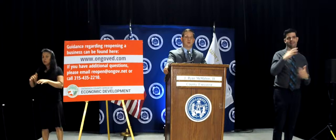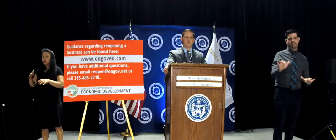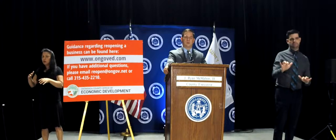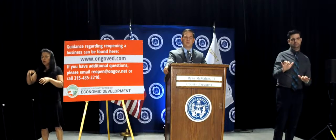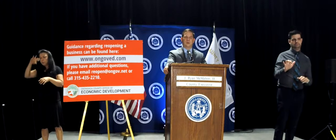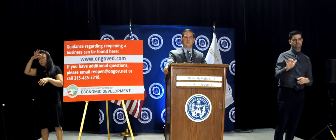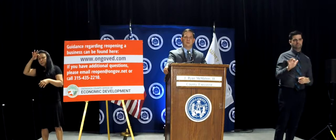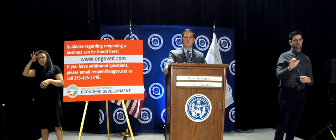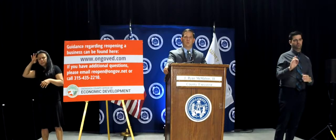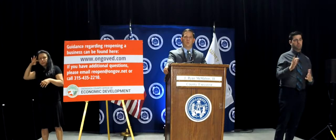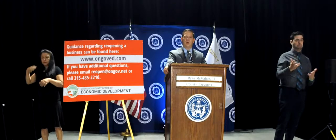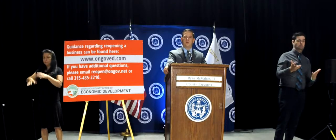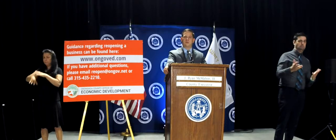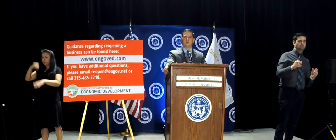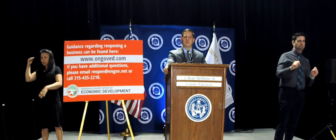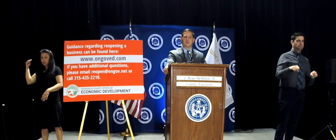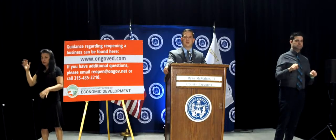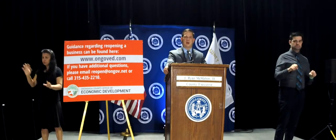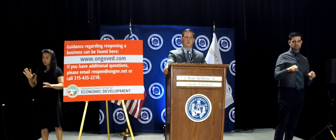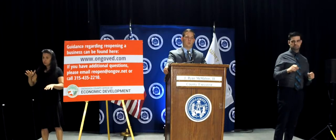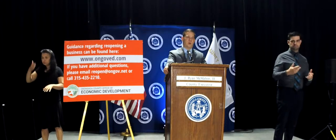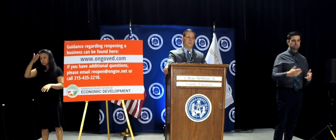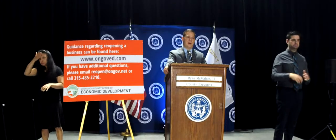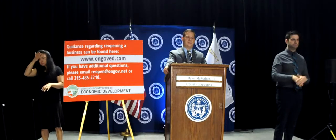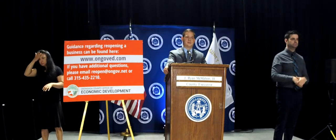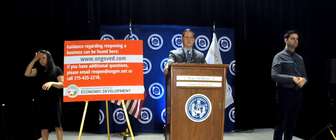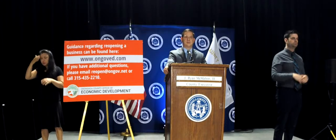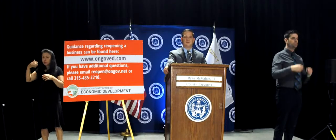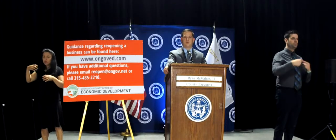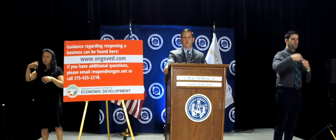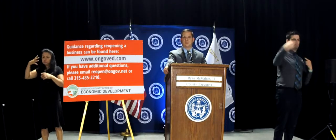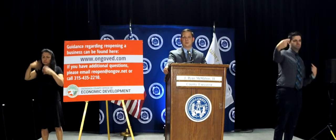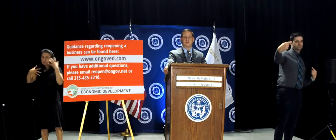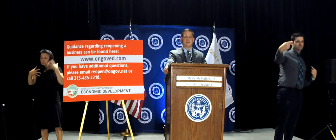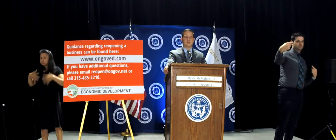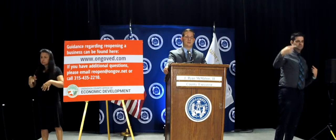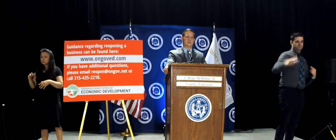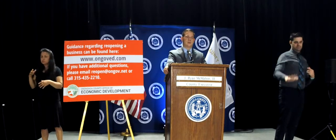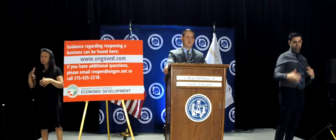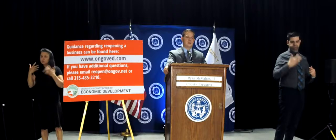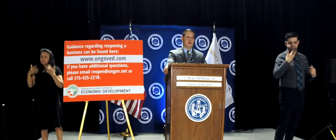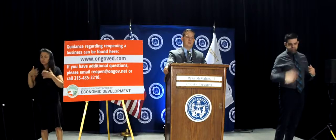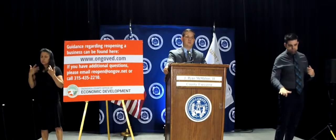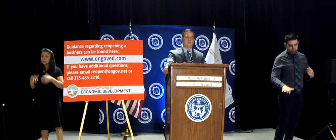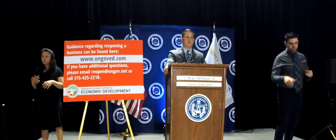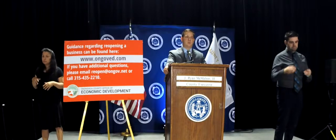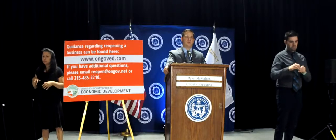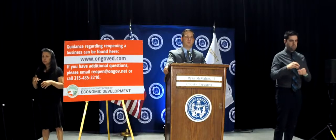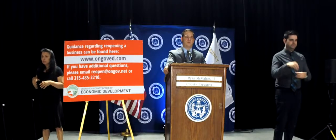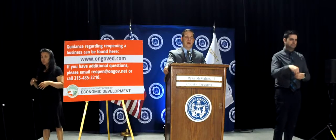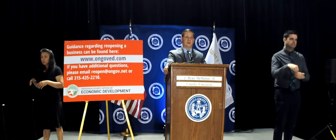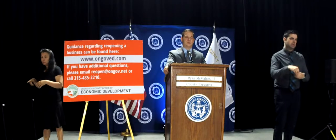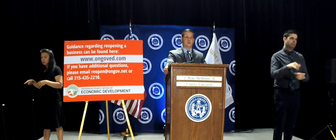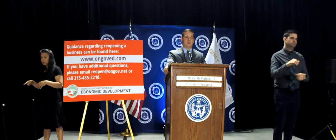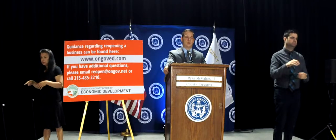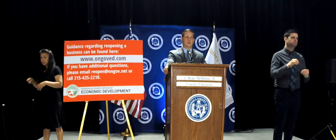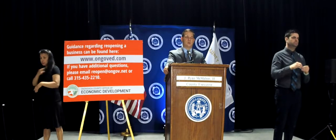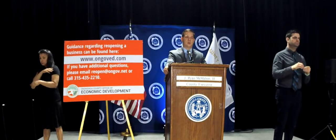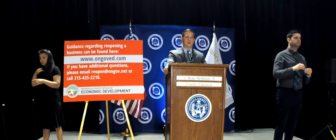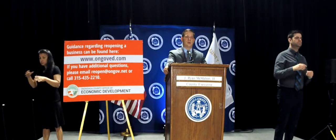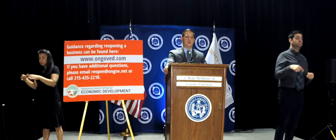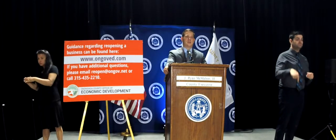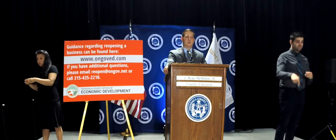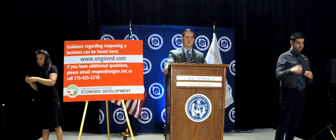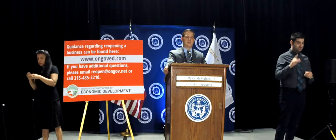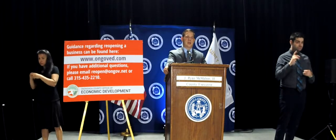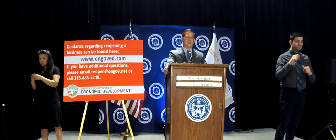not sure where these other states are with wearing masks and enforcing these things. I'm sure there's multiple factors that go into